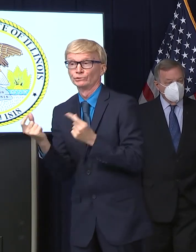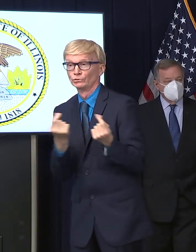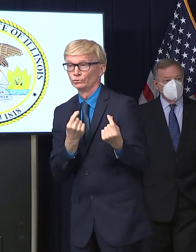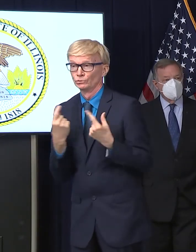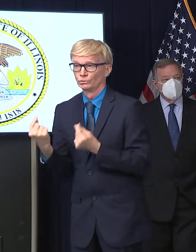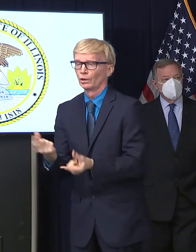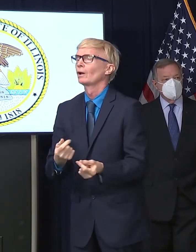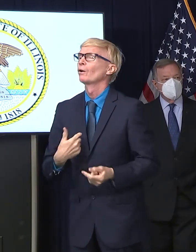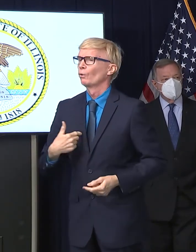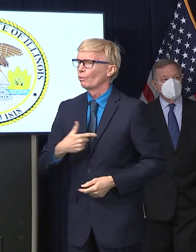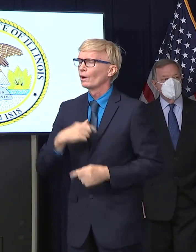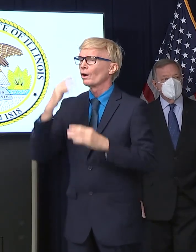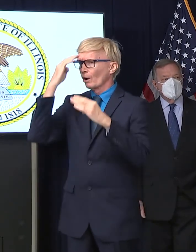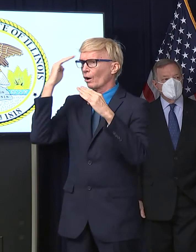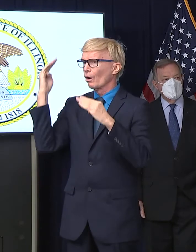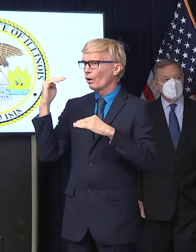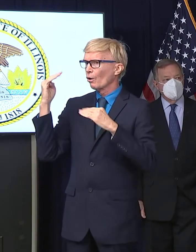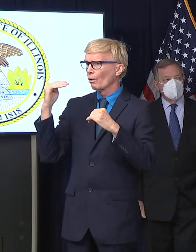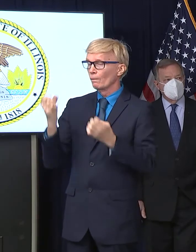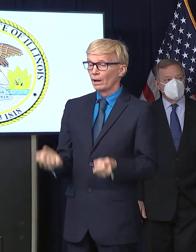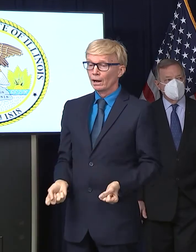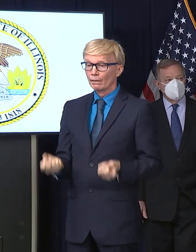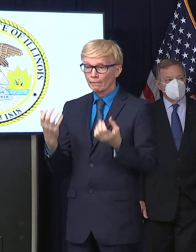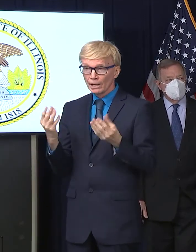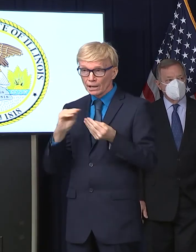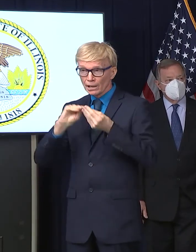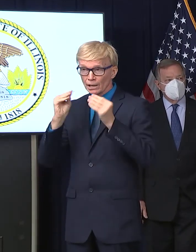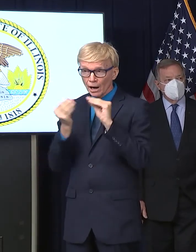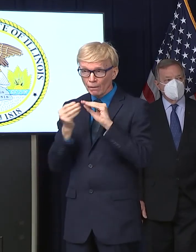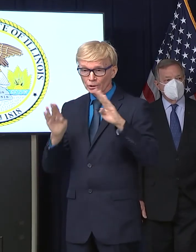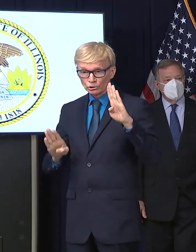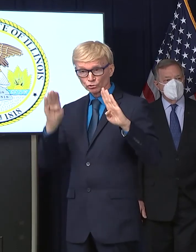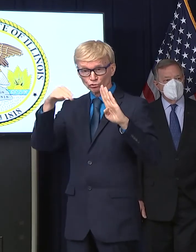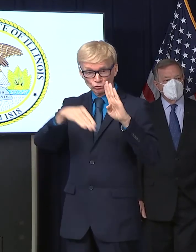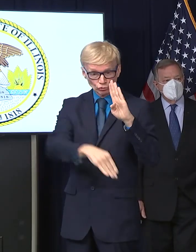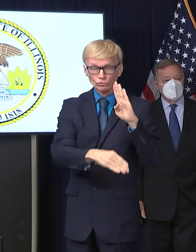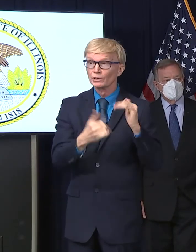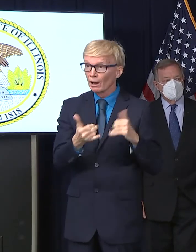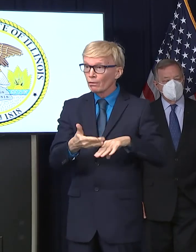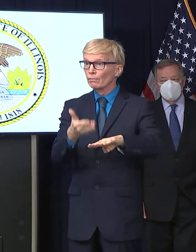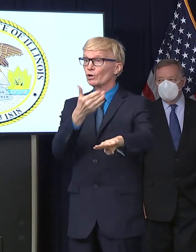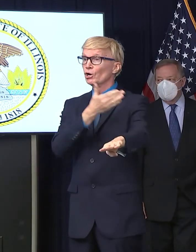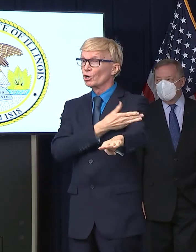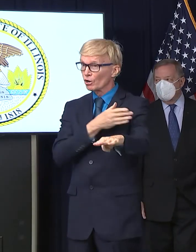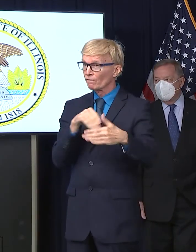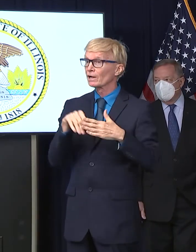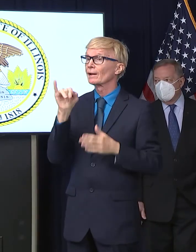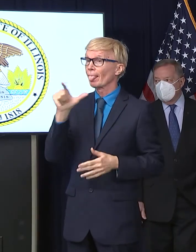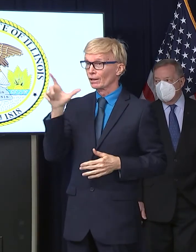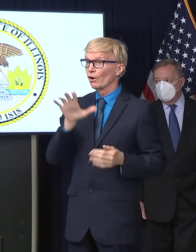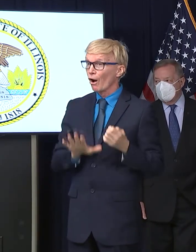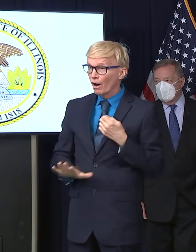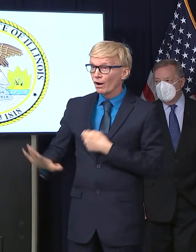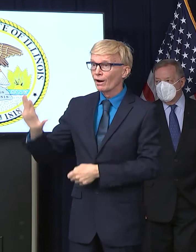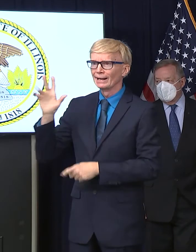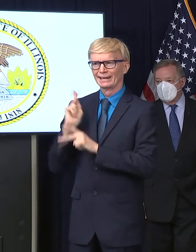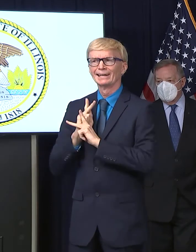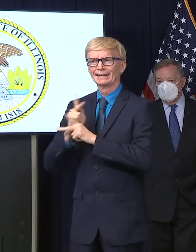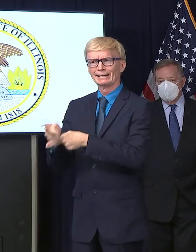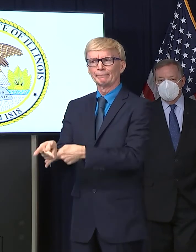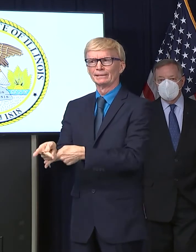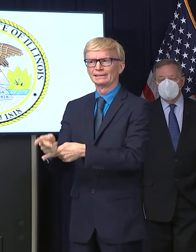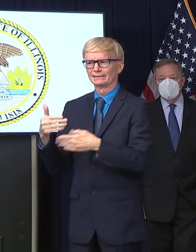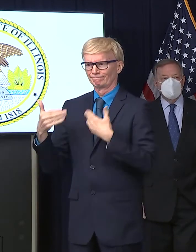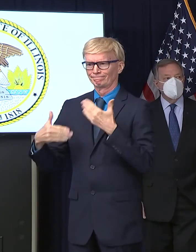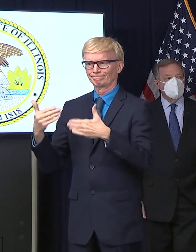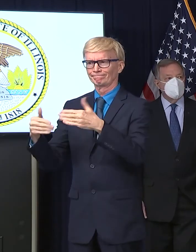all are very, very hopeful that the numbers, as they have really done well in the state of Illinois so far, keep going that way. But